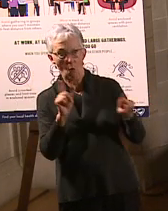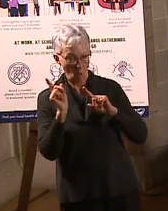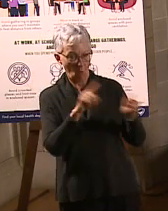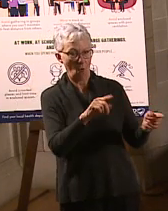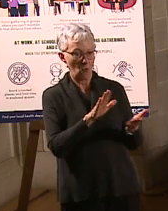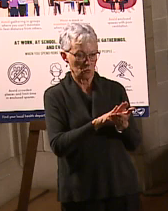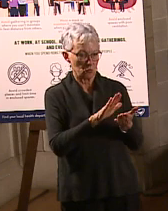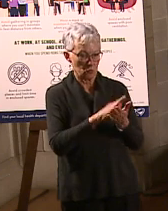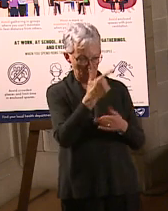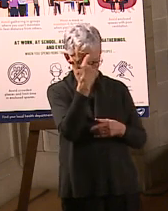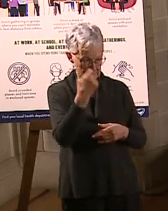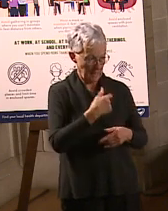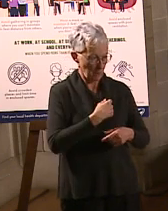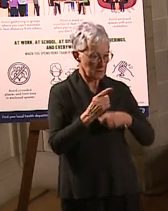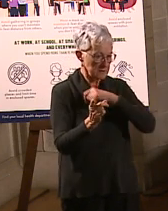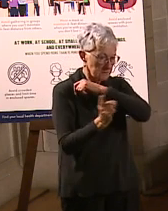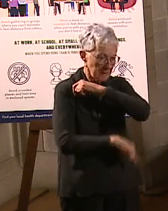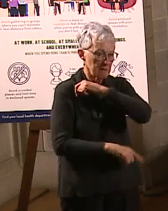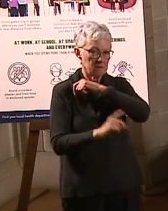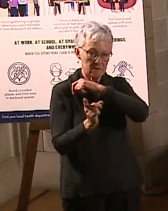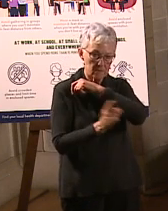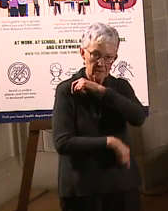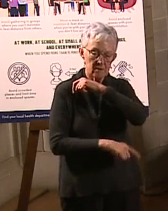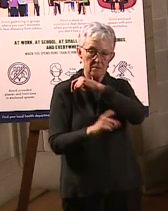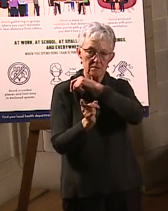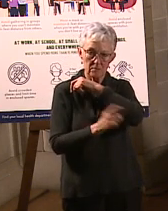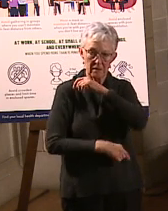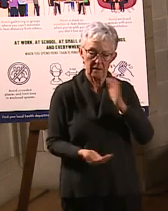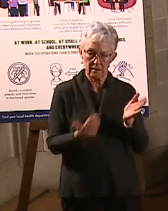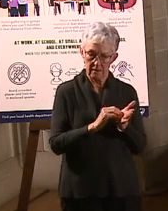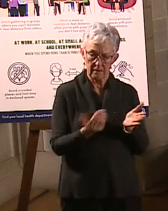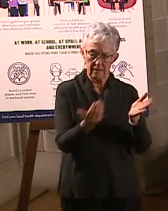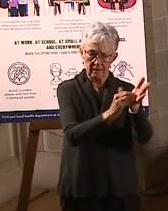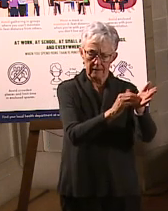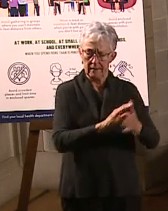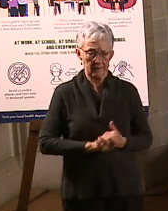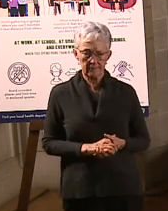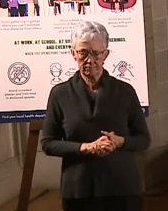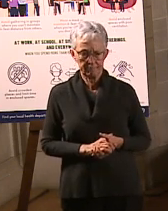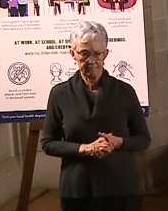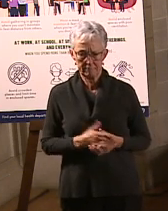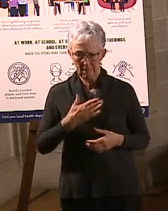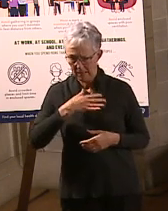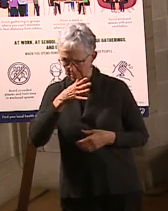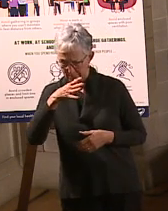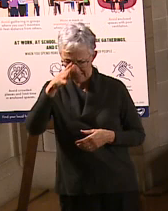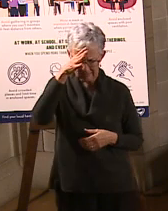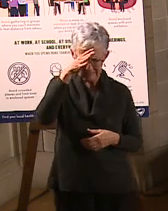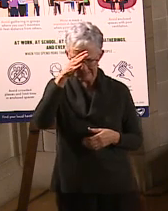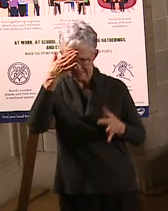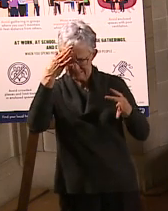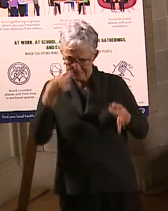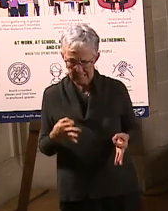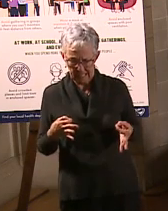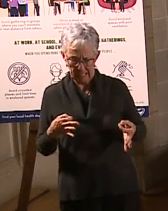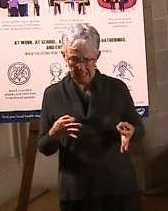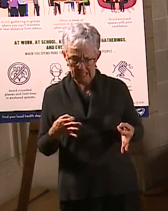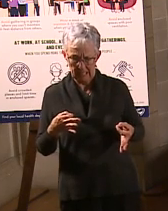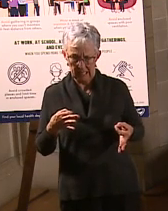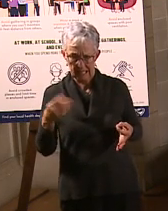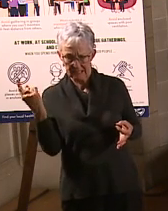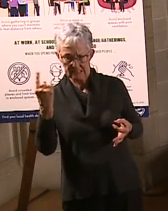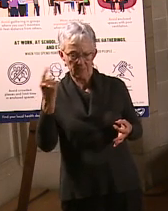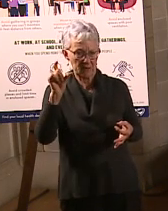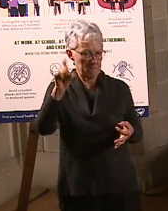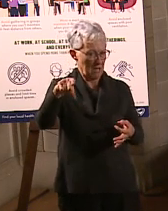was a pivotal moment in my life where my parents decided that something had to change. And in that particular moment, I'm a huge